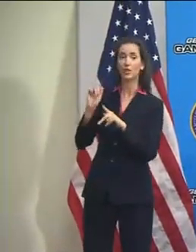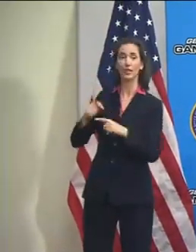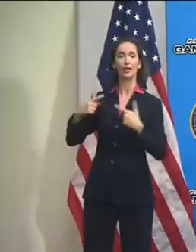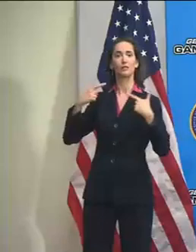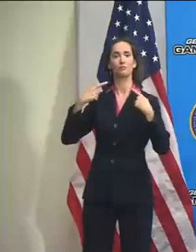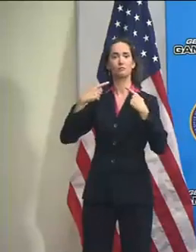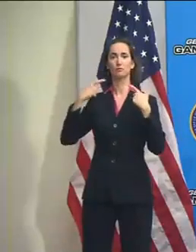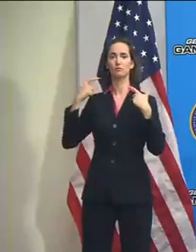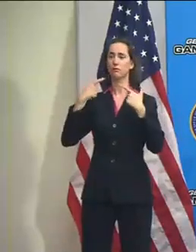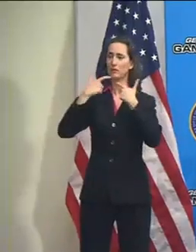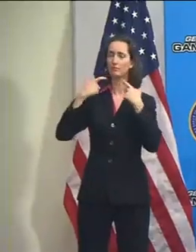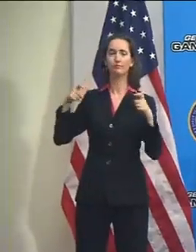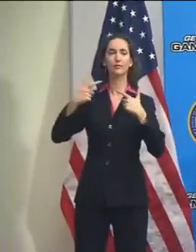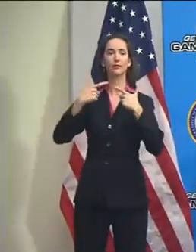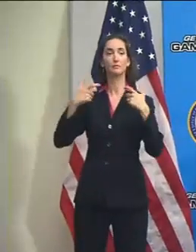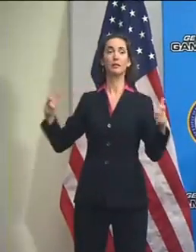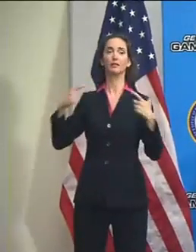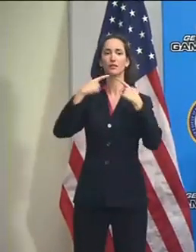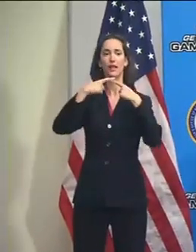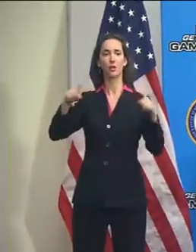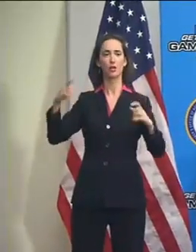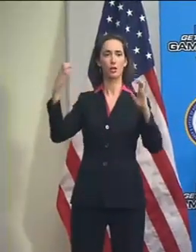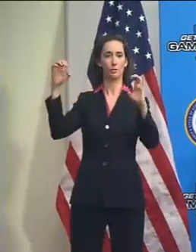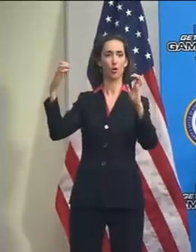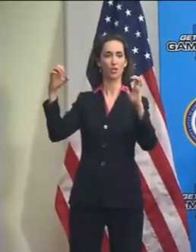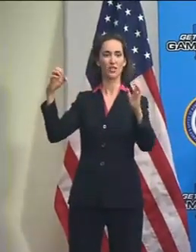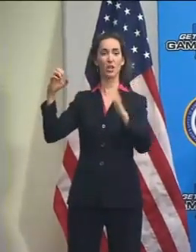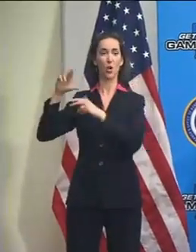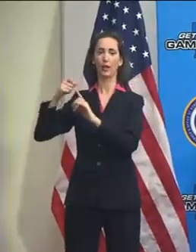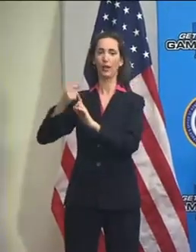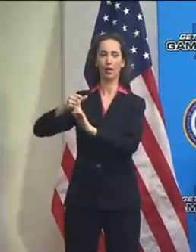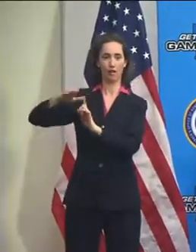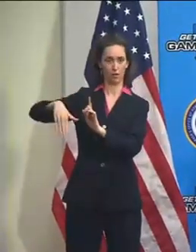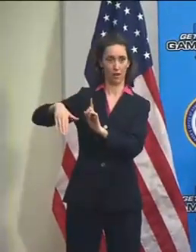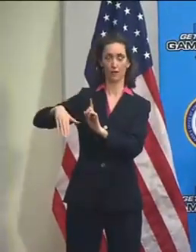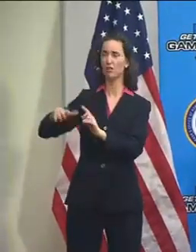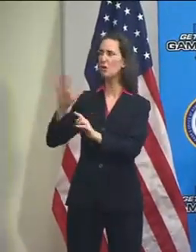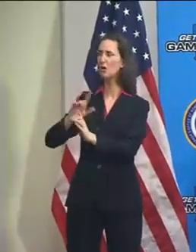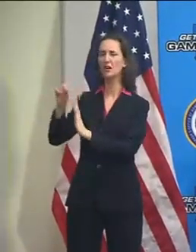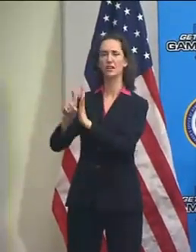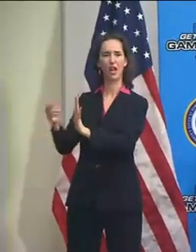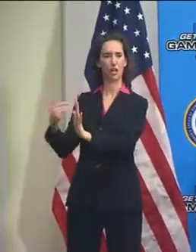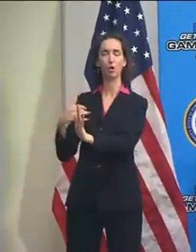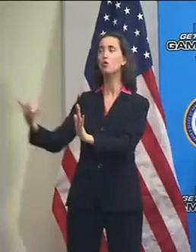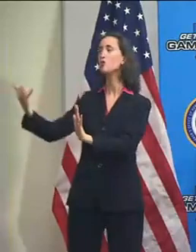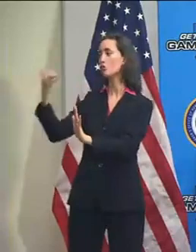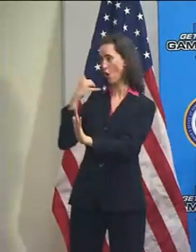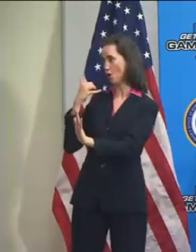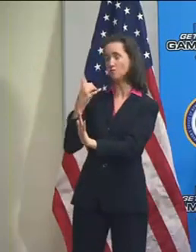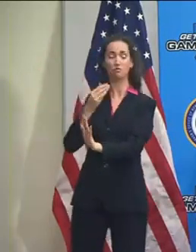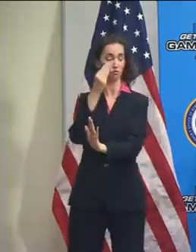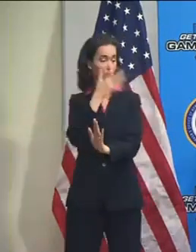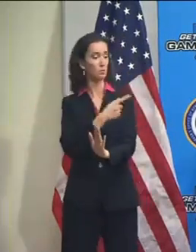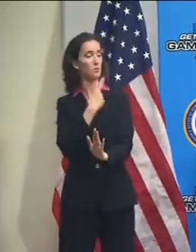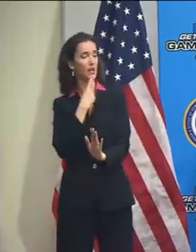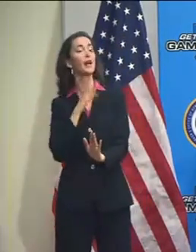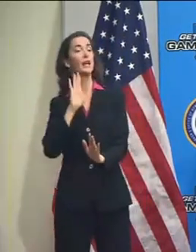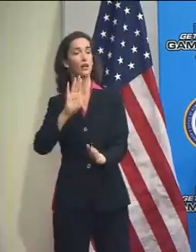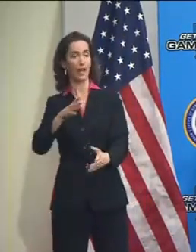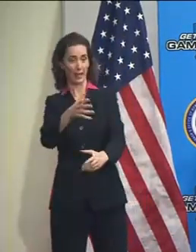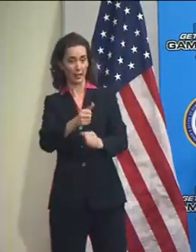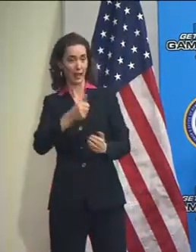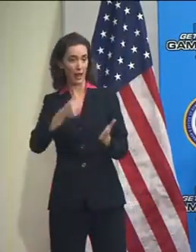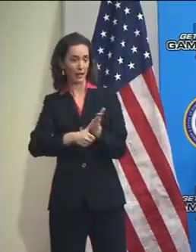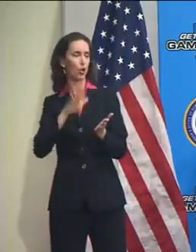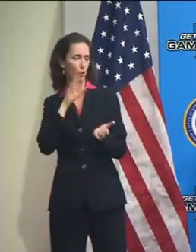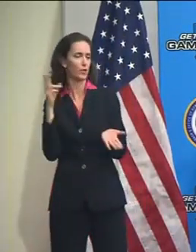called about an hour ago. I spoke to him. He indicated to me that he would be signing that declaration when it reached his desk,